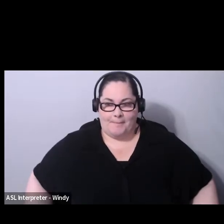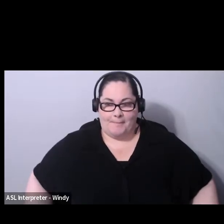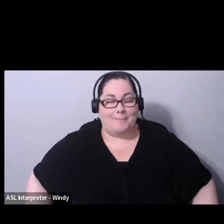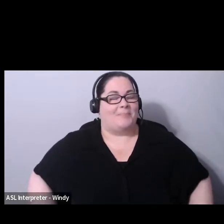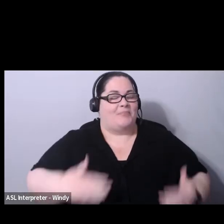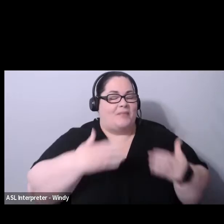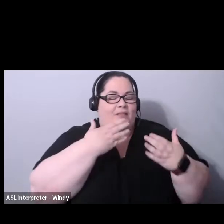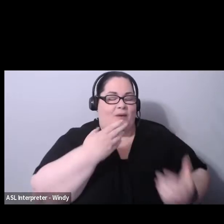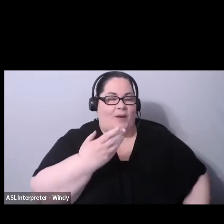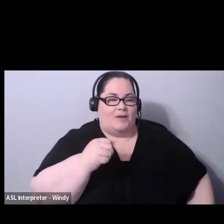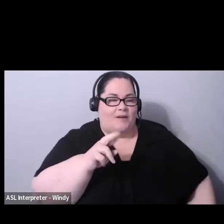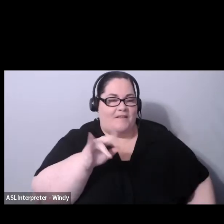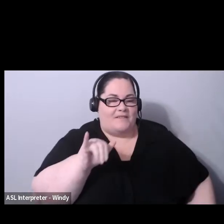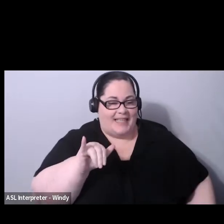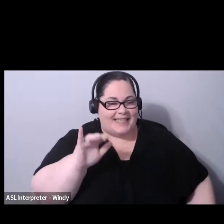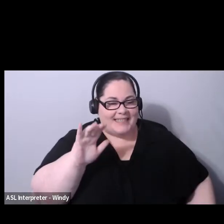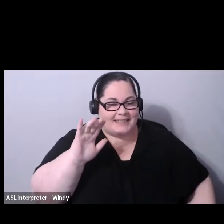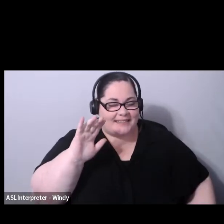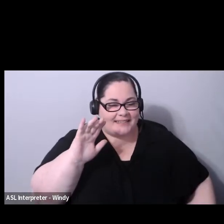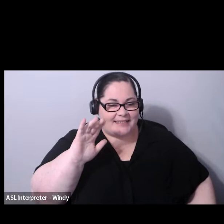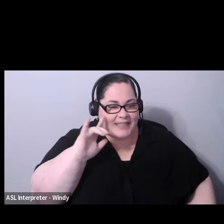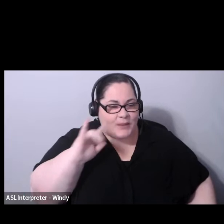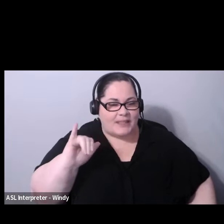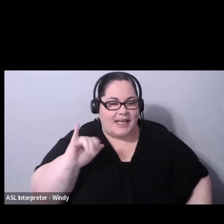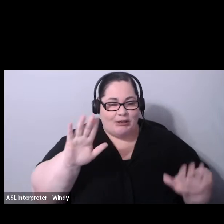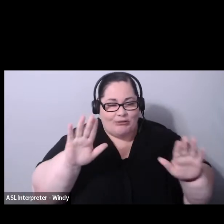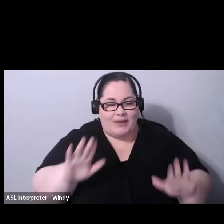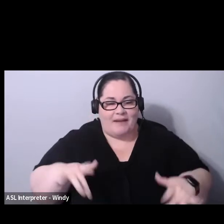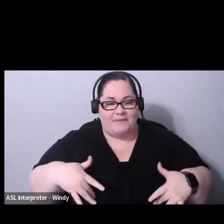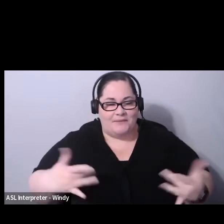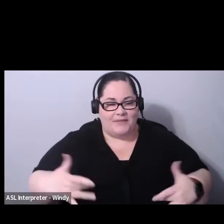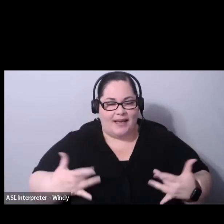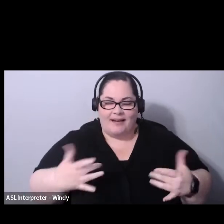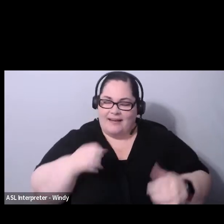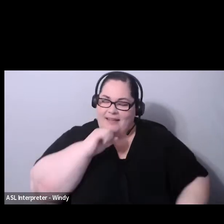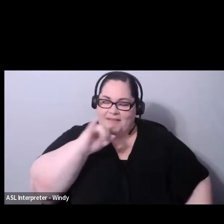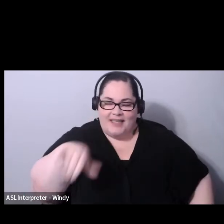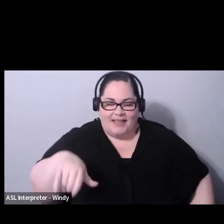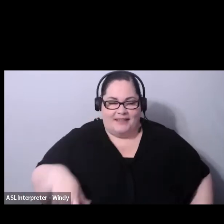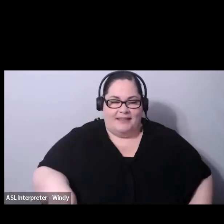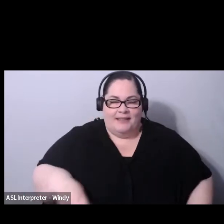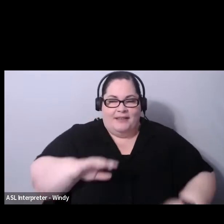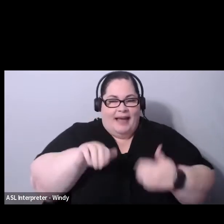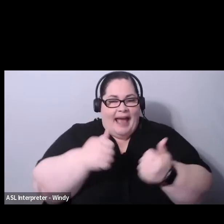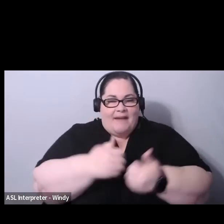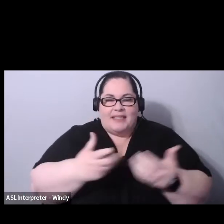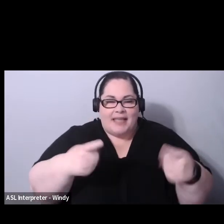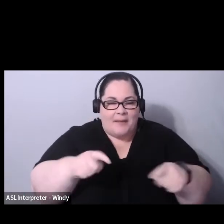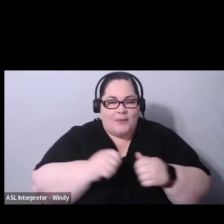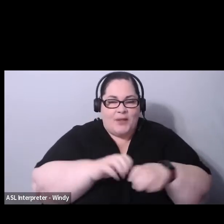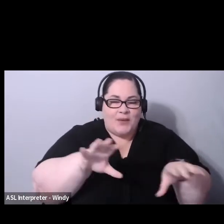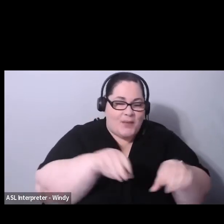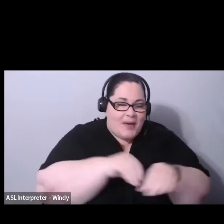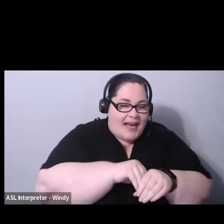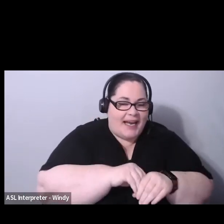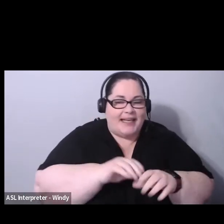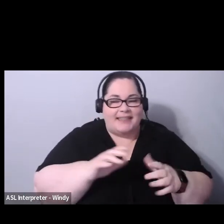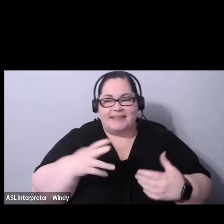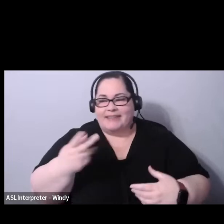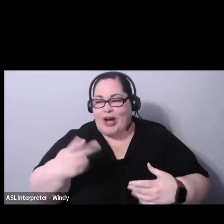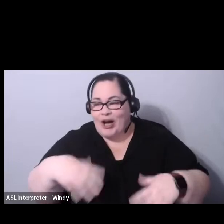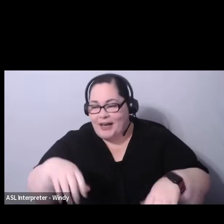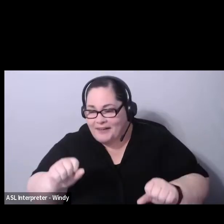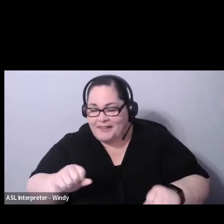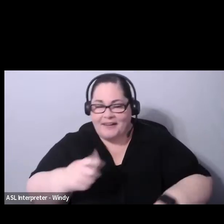Thank you, Harvey. That sounds like an incredible event. I love that. All the things happening with the weddings and adopting a puppy